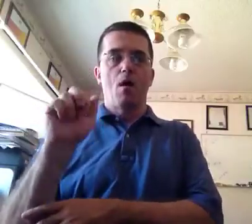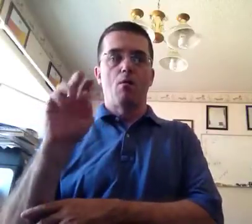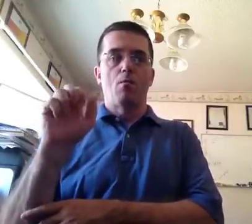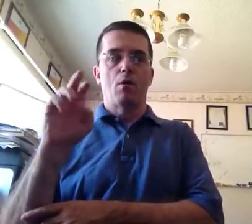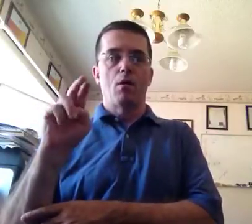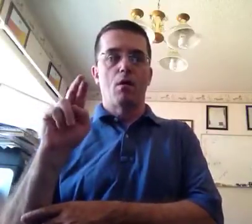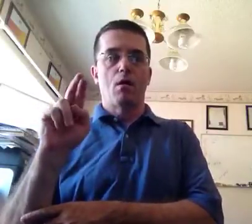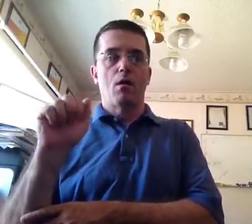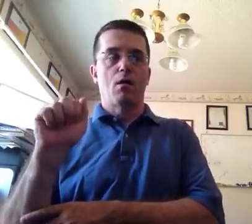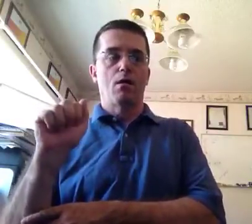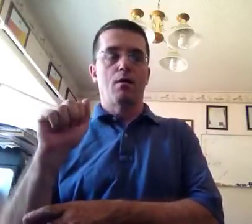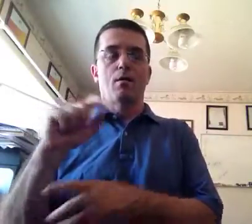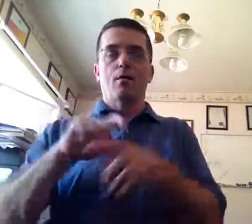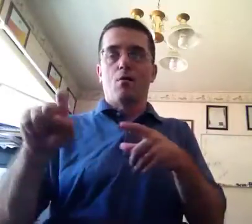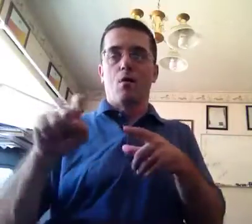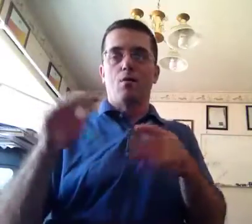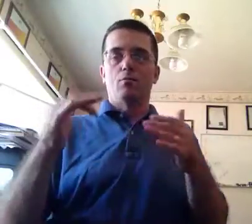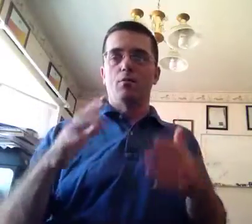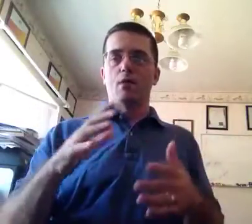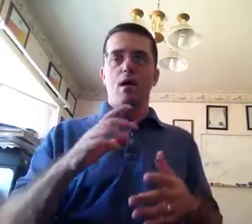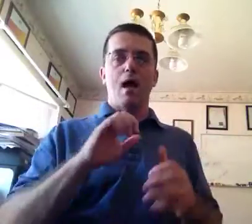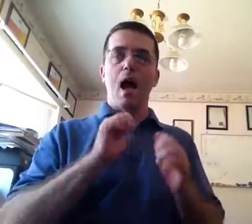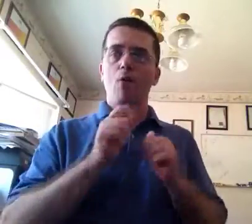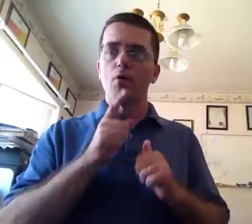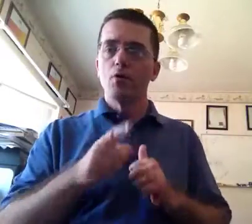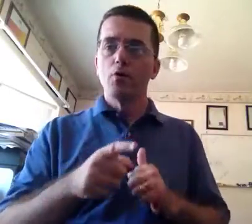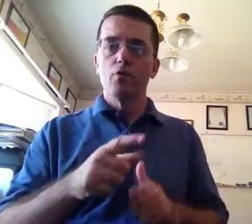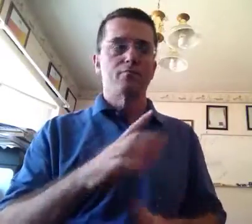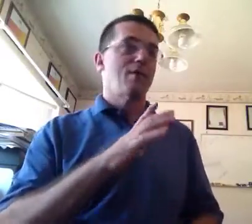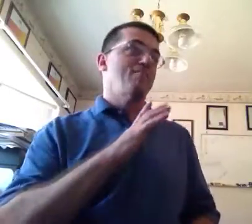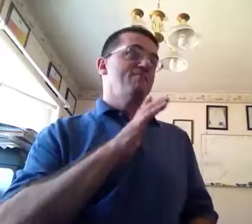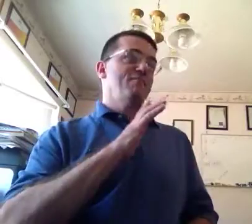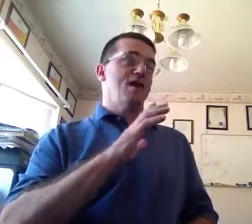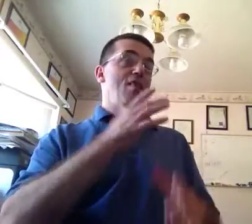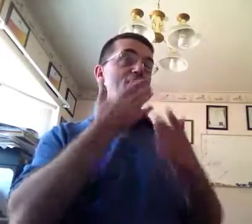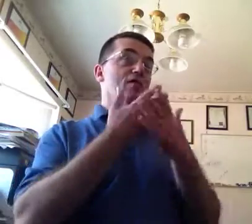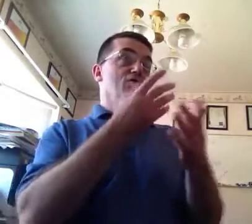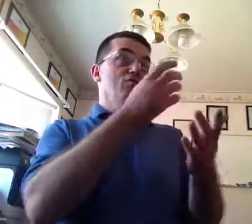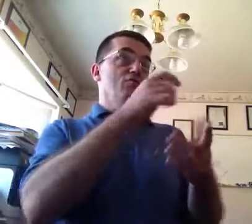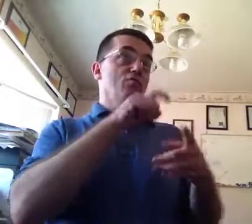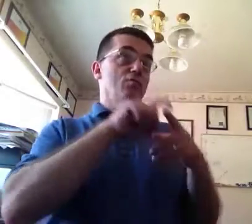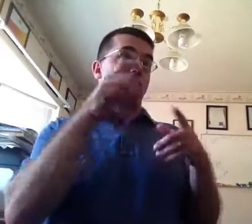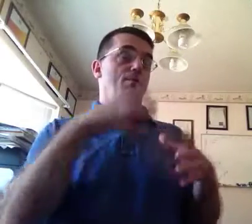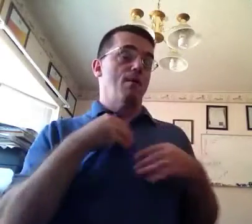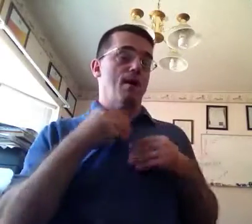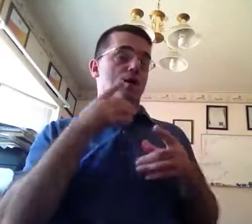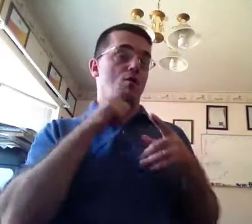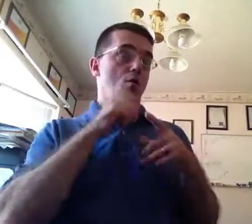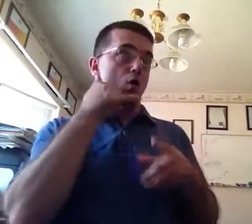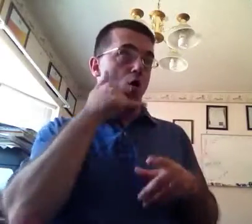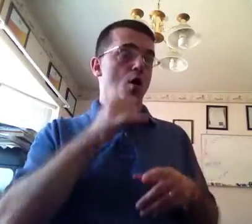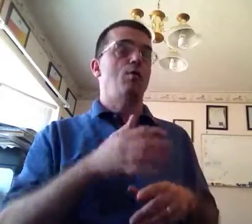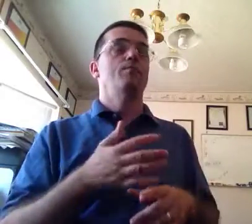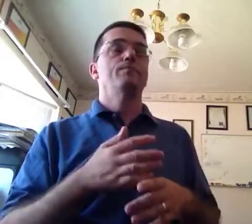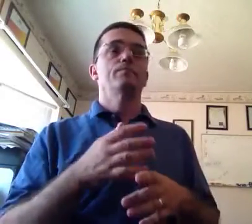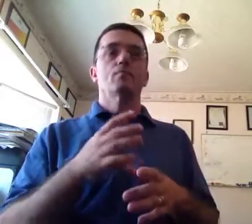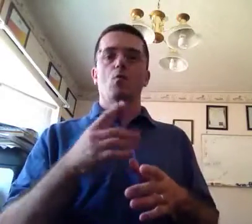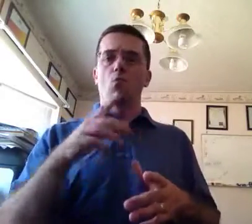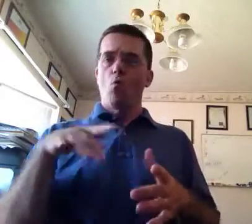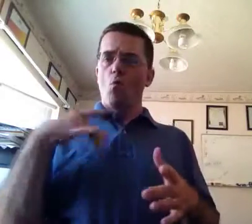Just fine. Thank you for taking the call. Sure. What's up? My husband of 30 years, who